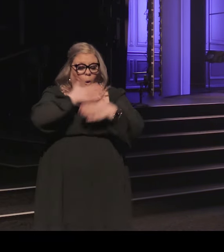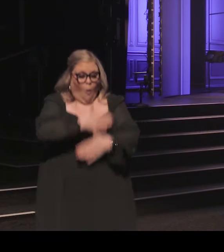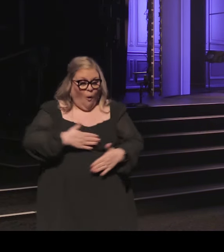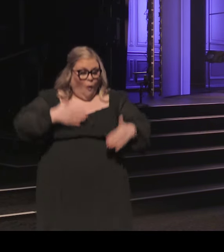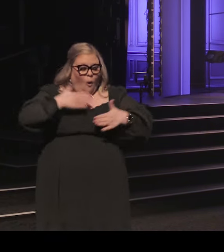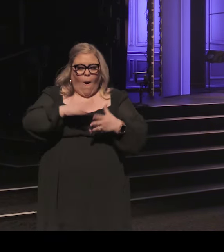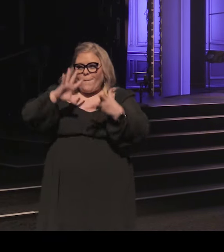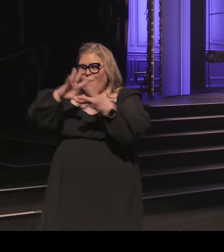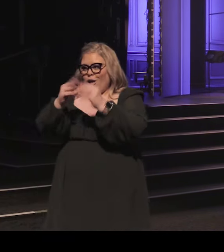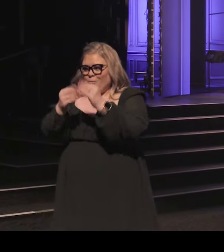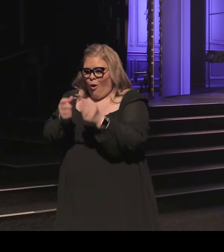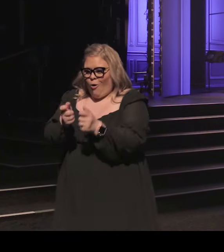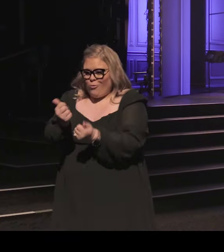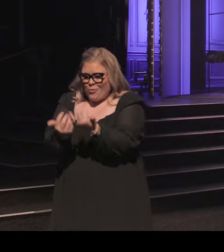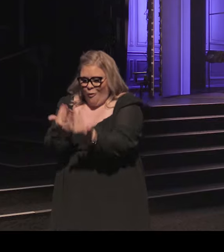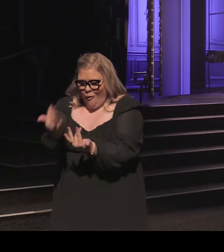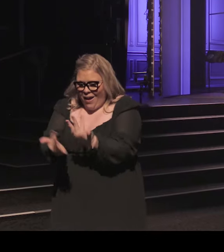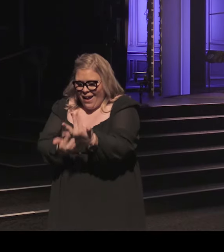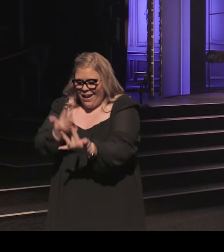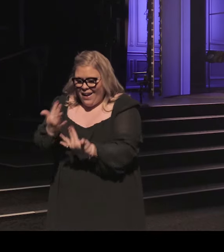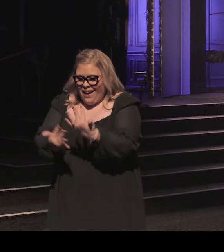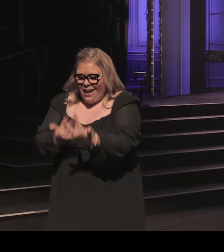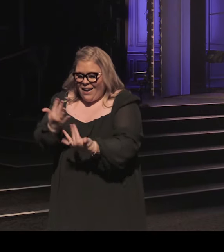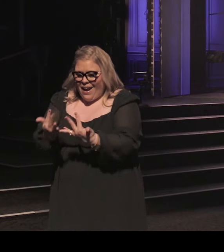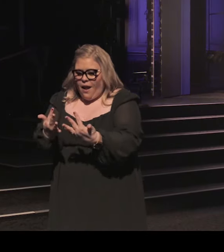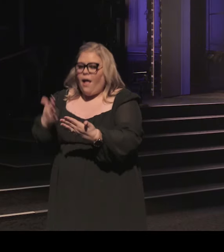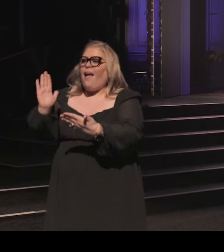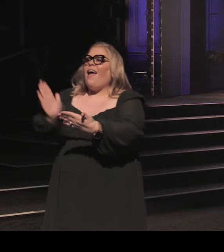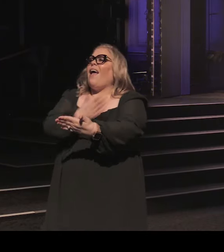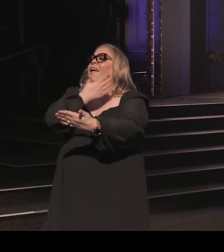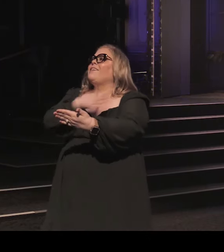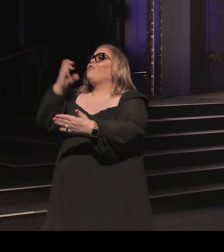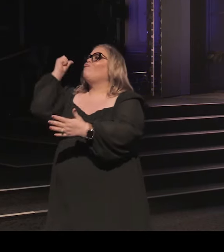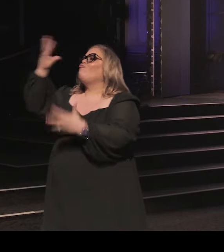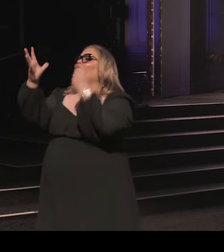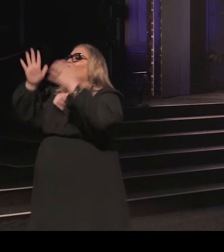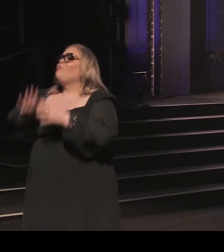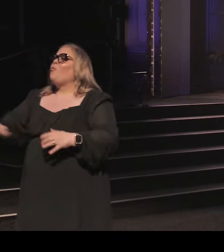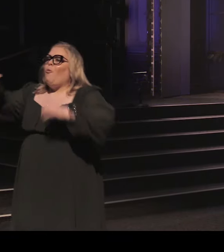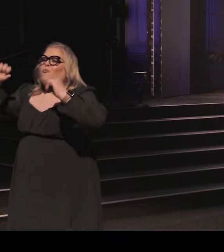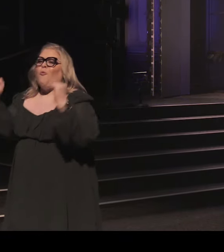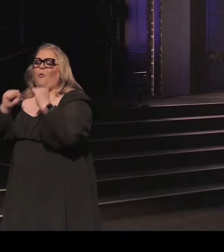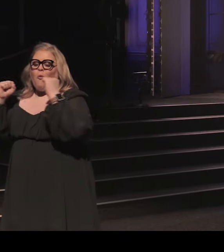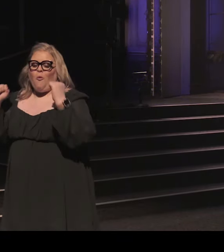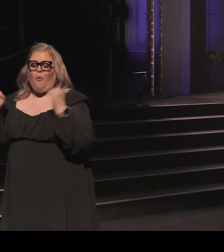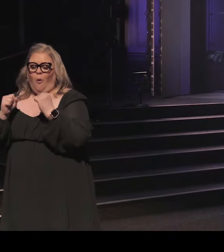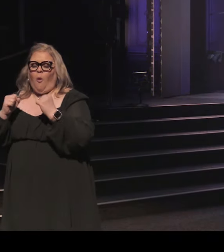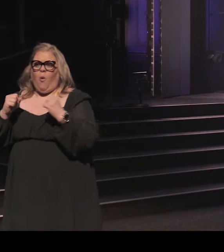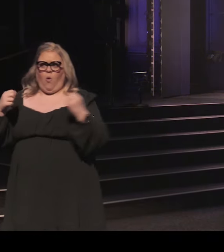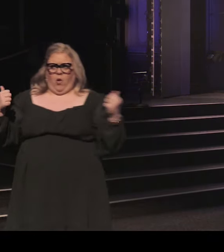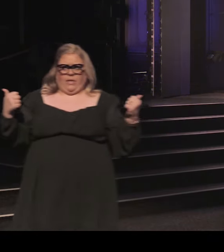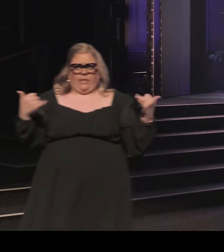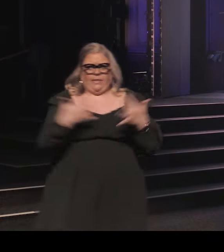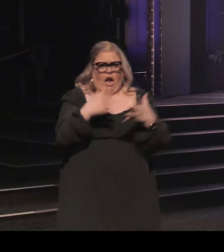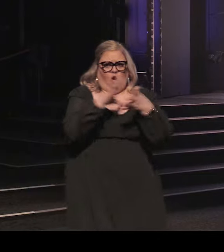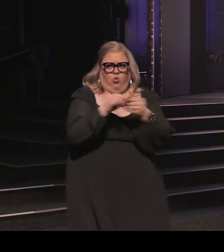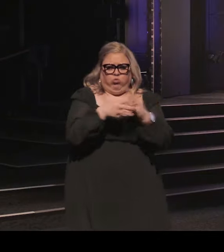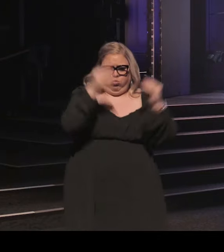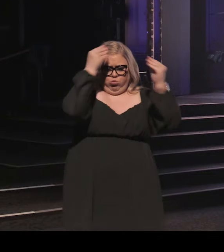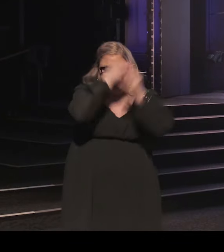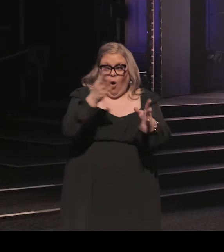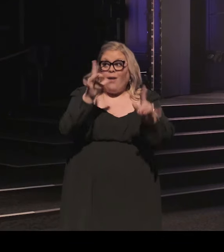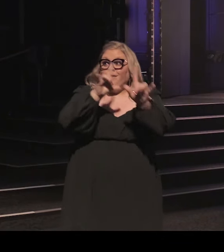is for hosting, marshmallows for roasting, and caroling out in the snow. There'll be scary ghost